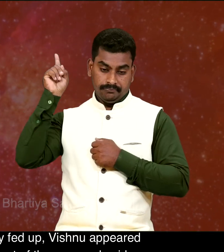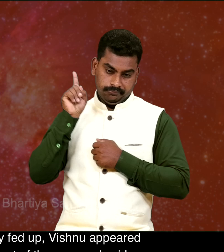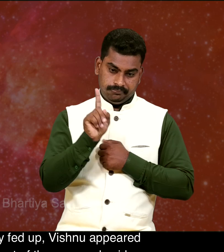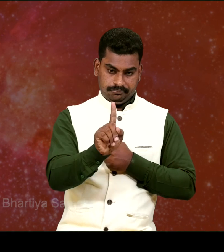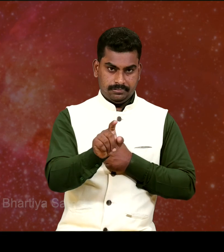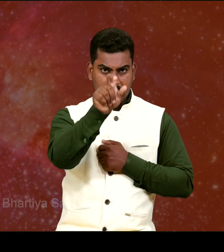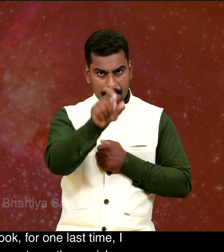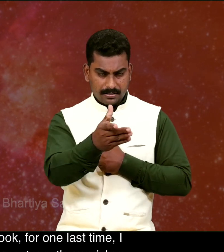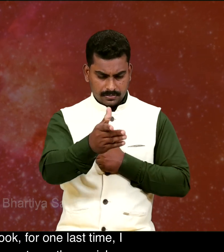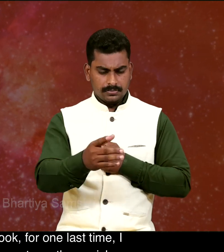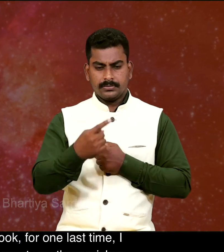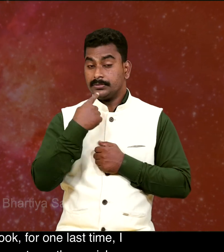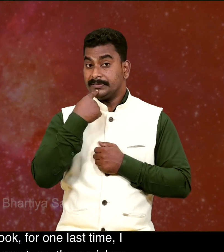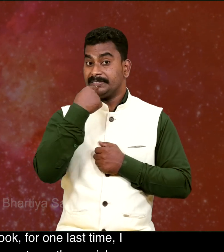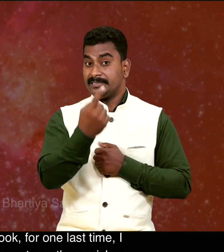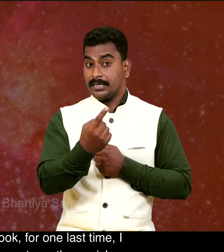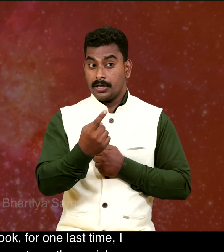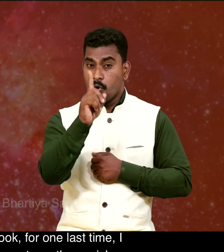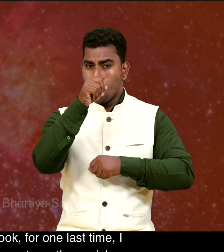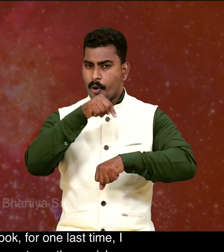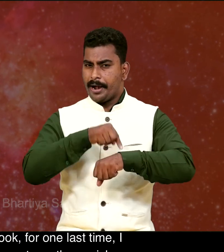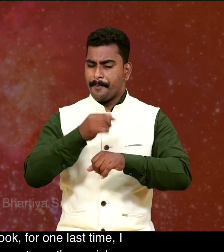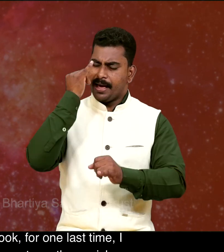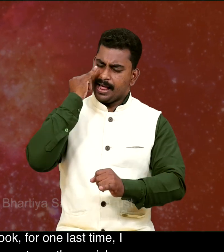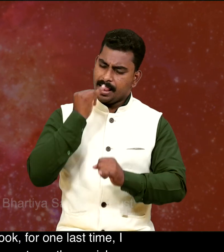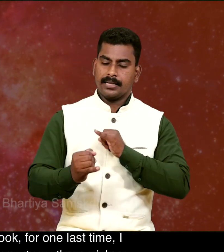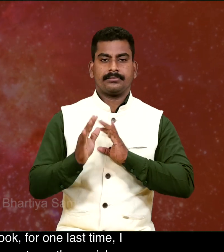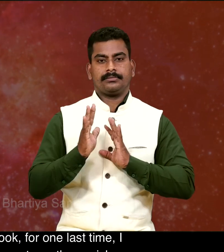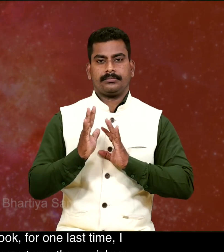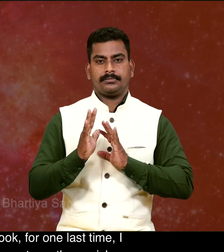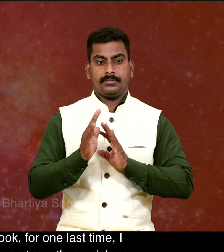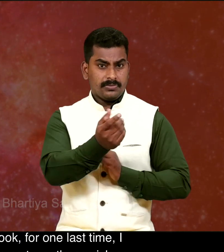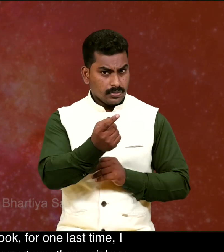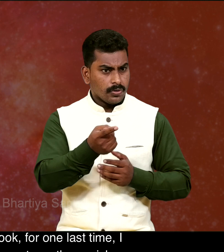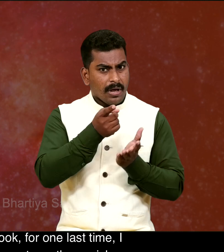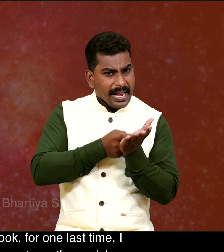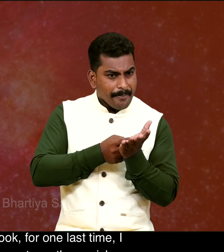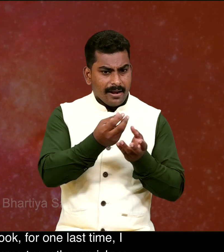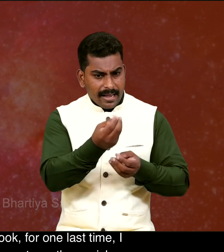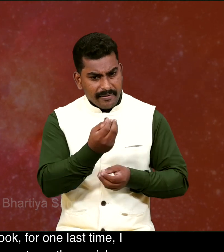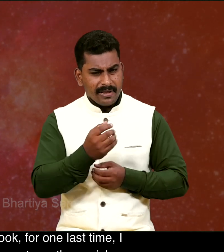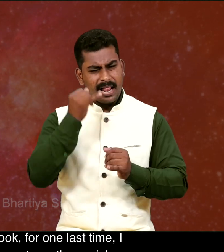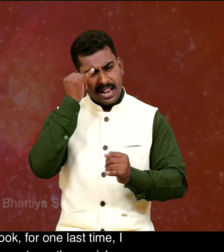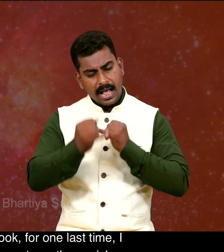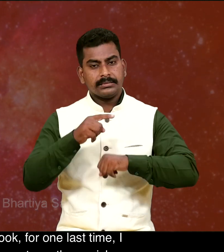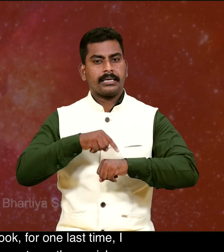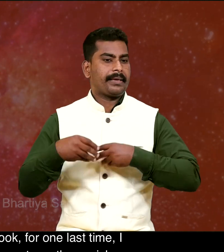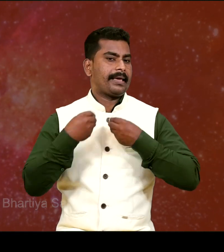"Look, for one last time, I will grant you 3 wishes. Just